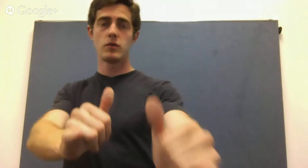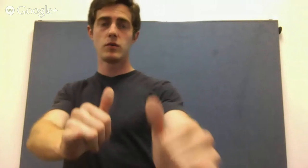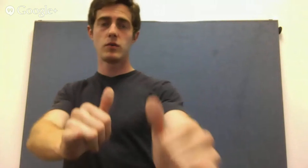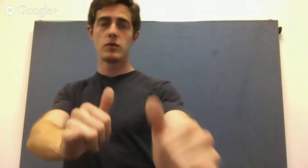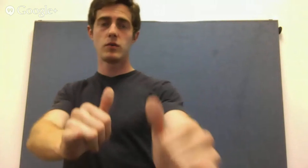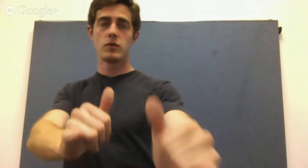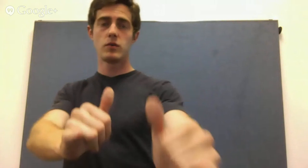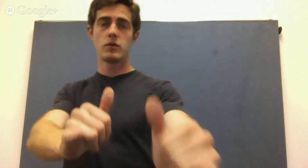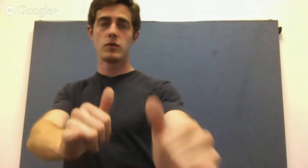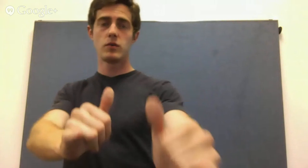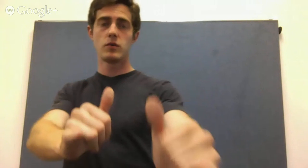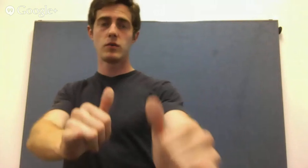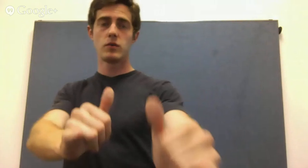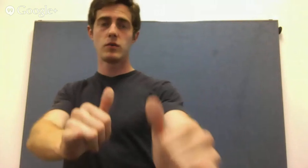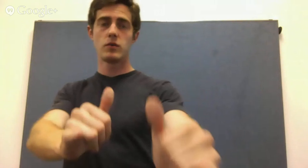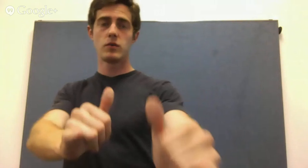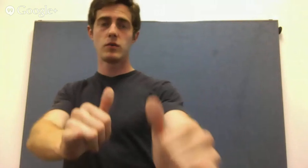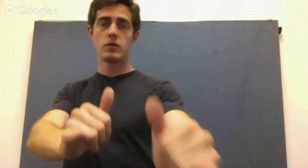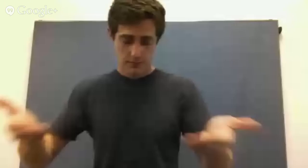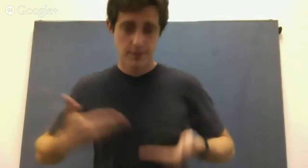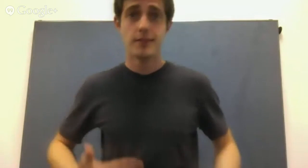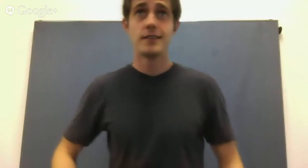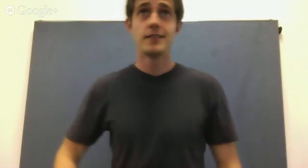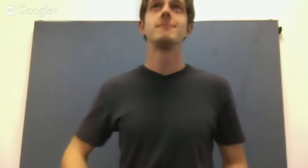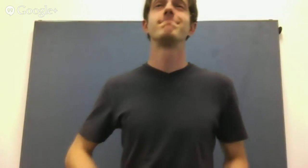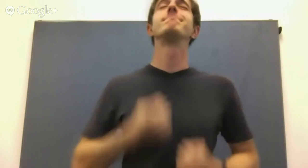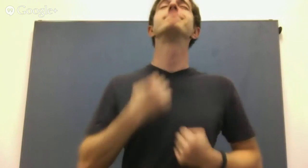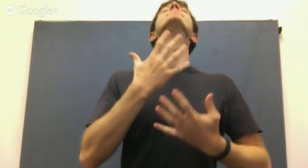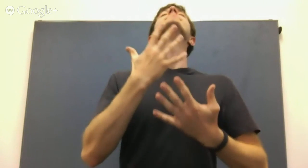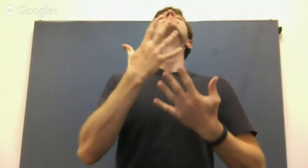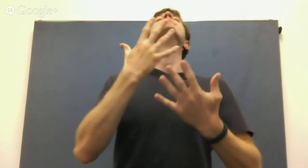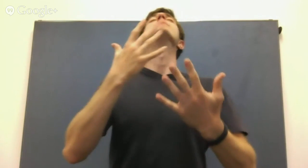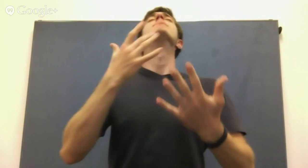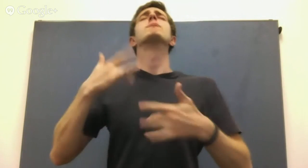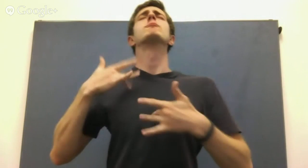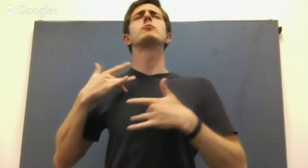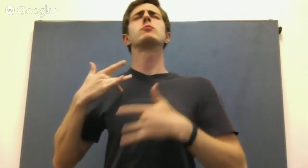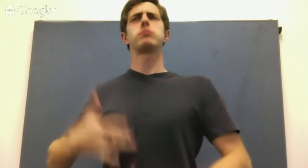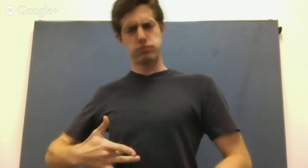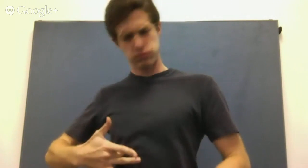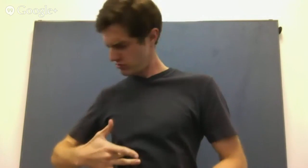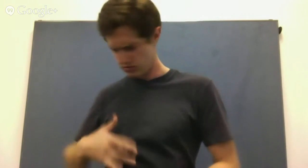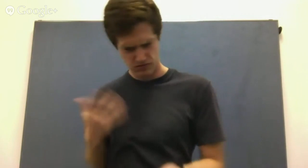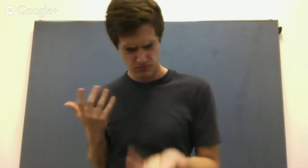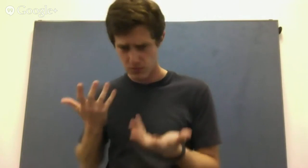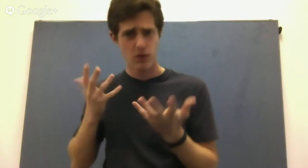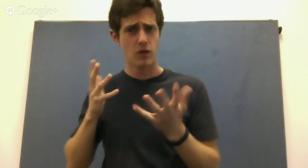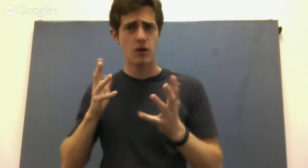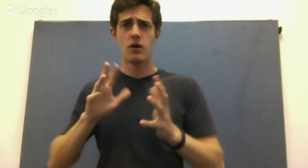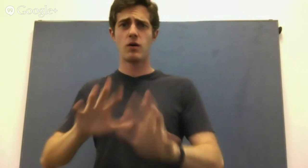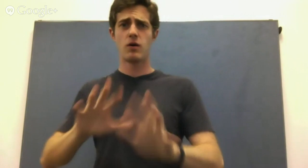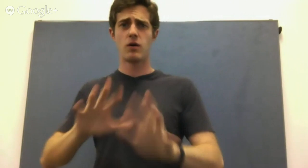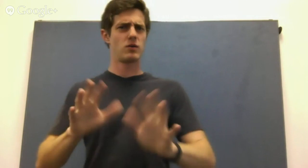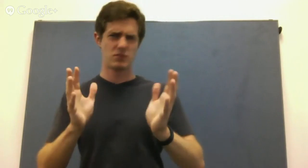Open the window, take me to the limbo. Don't give me your